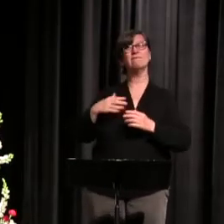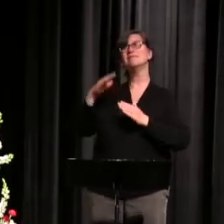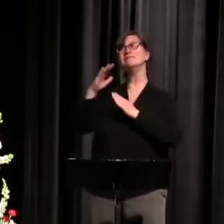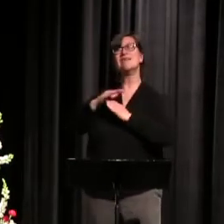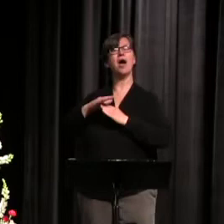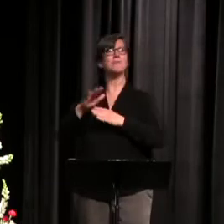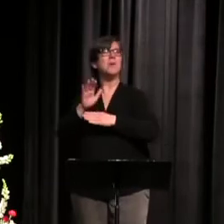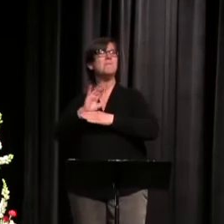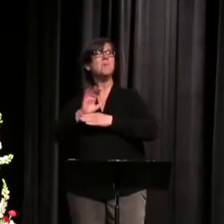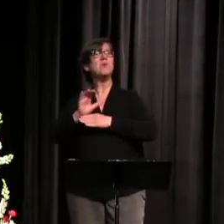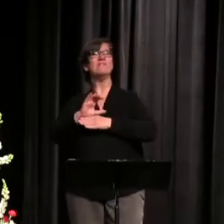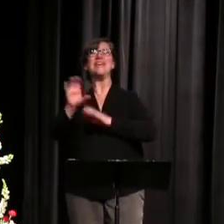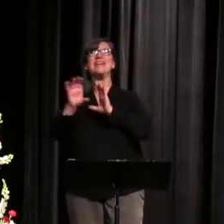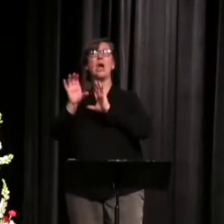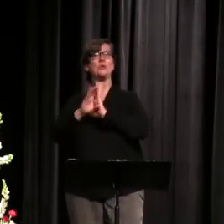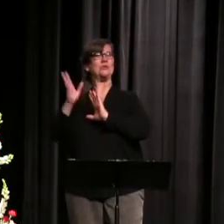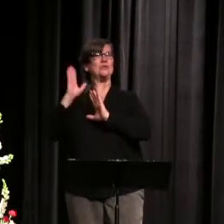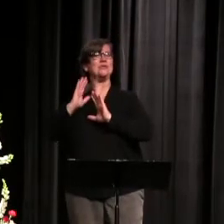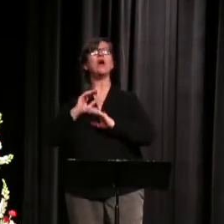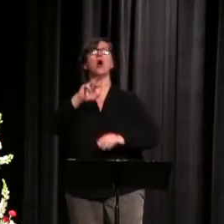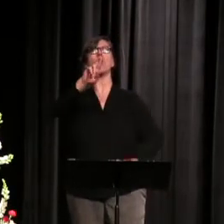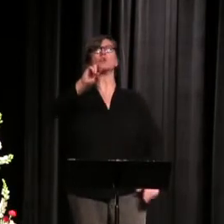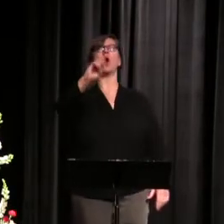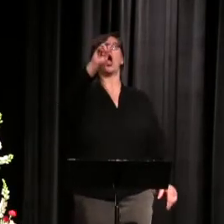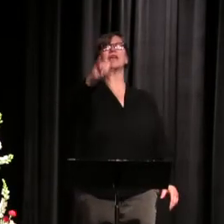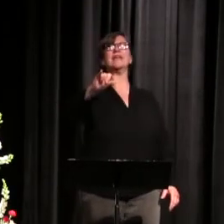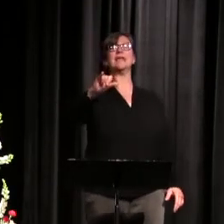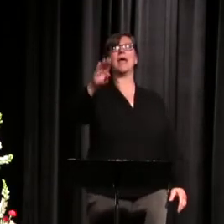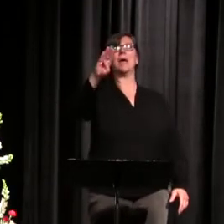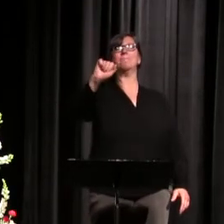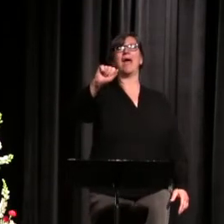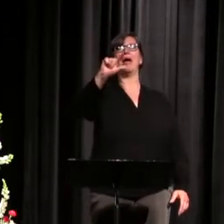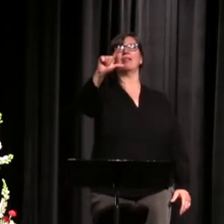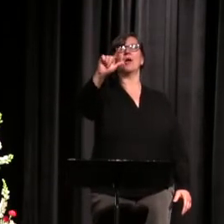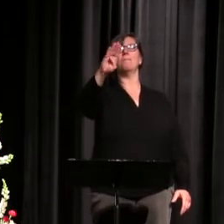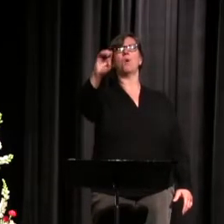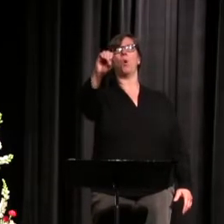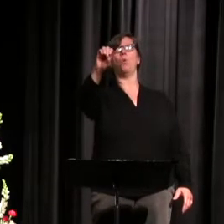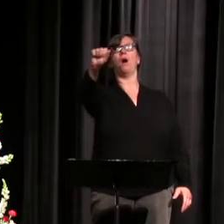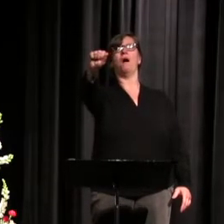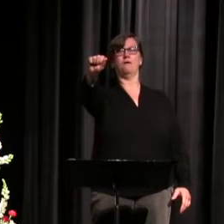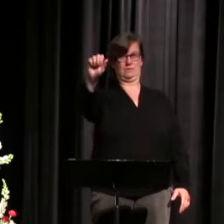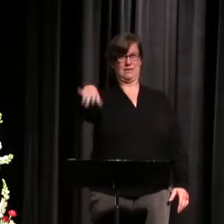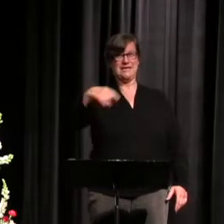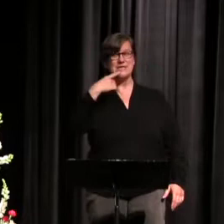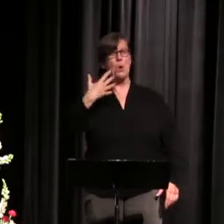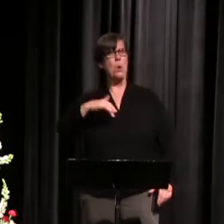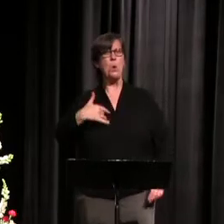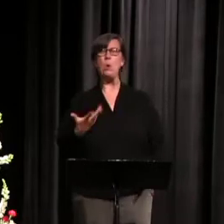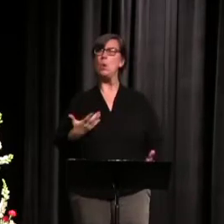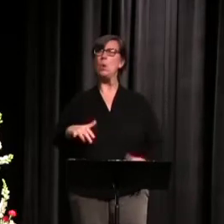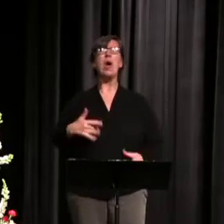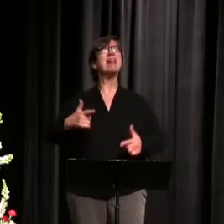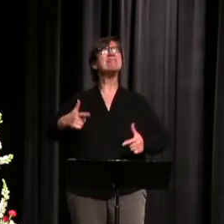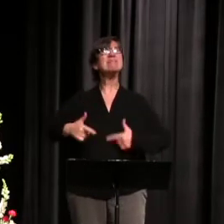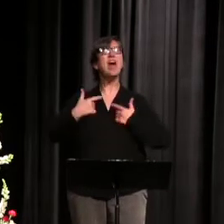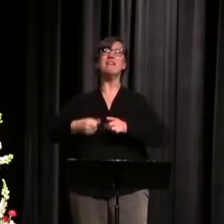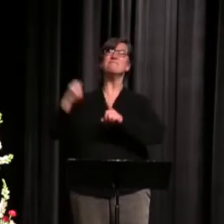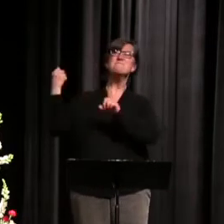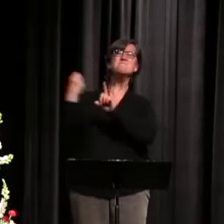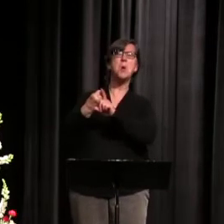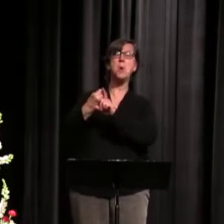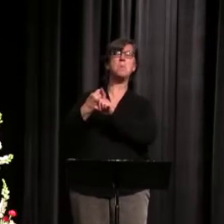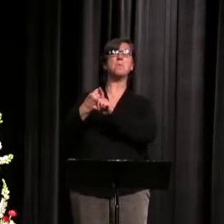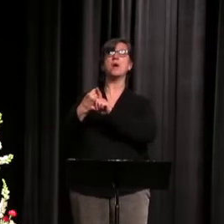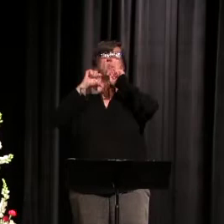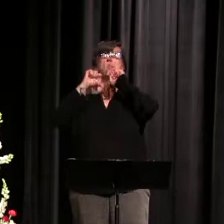time, Rocky Balboa, once said, "Nobody is going to hit as hard as life. But it ain't about how hard you hit. It's